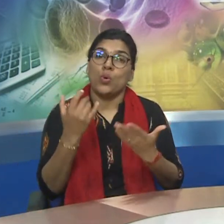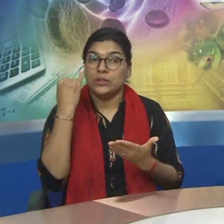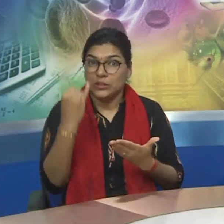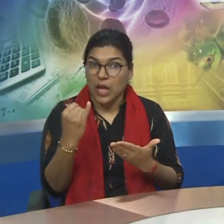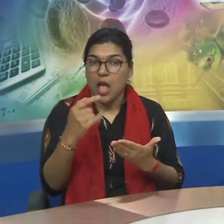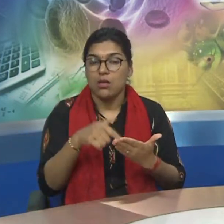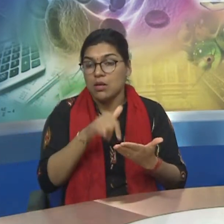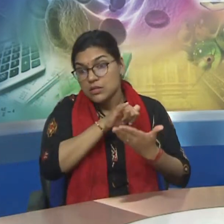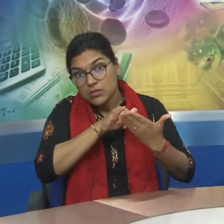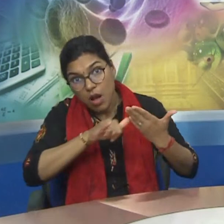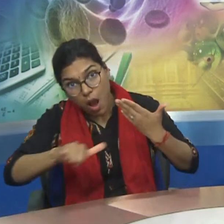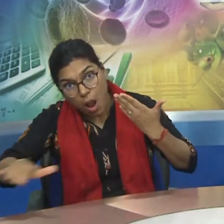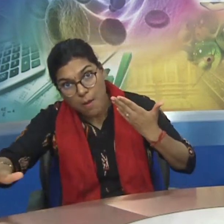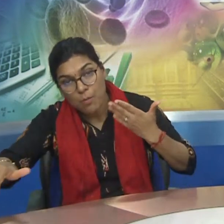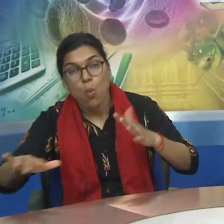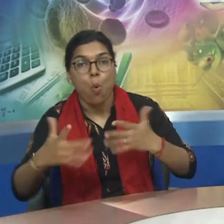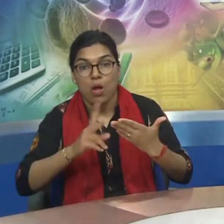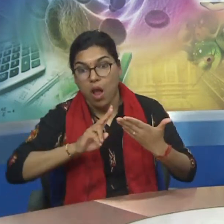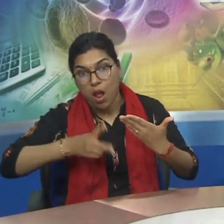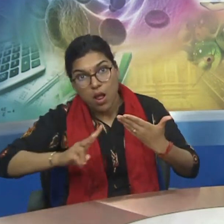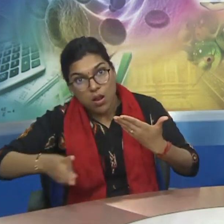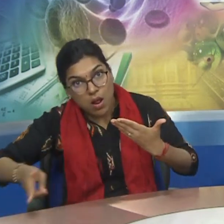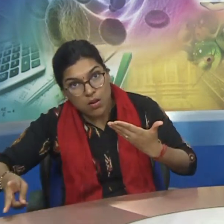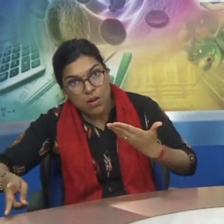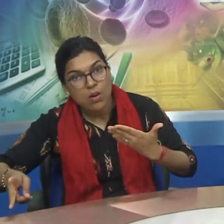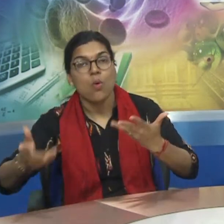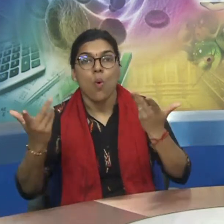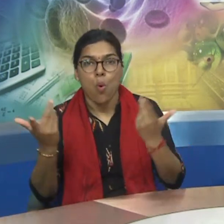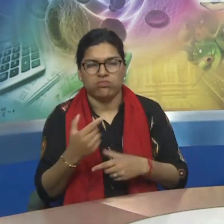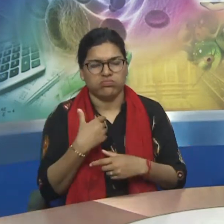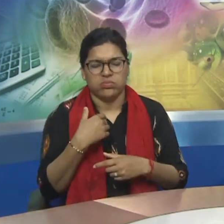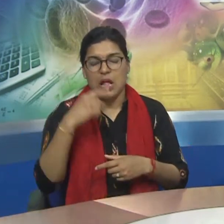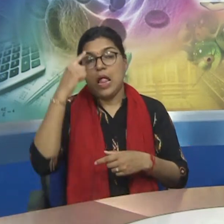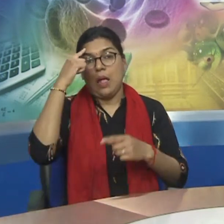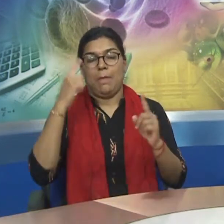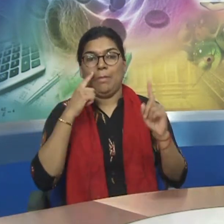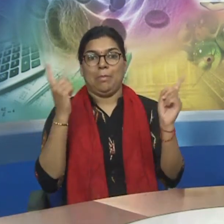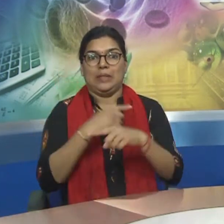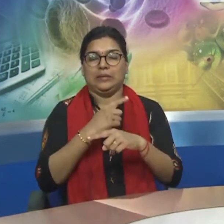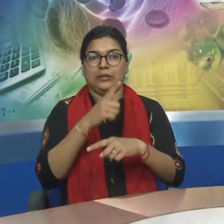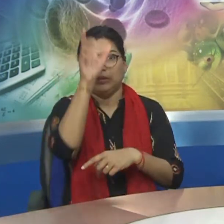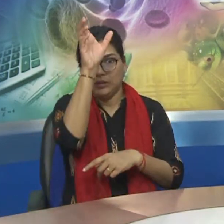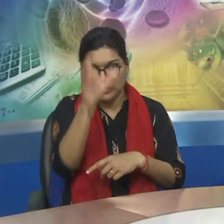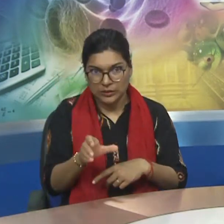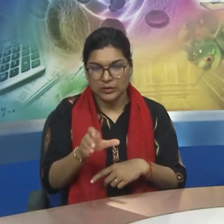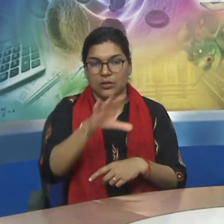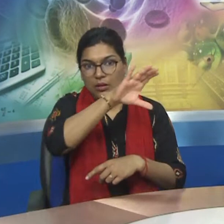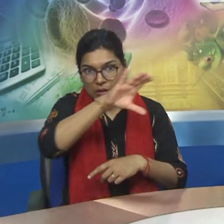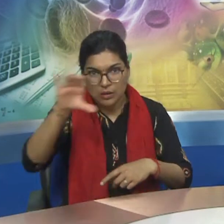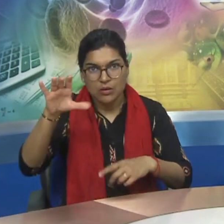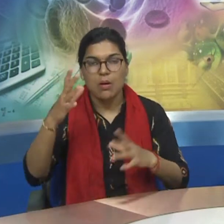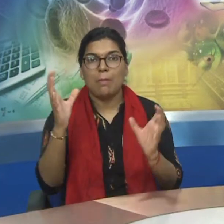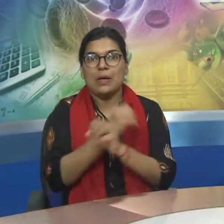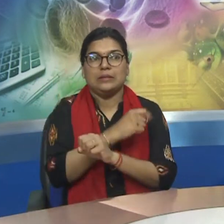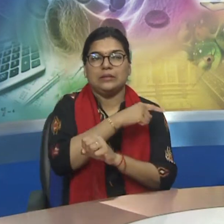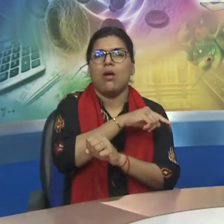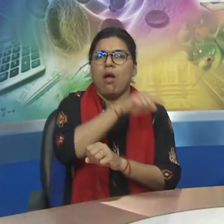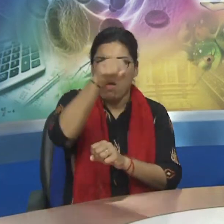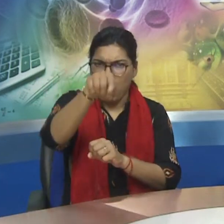Then this pop-up will appear. Here you will give the important information like how many copies do you want, or how the page